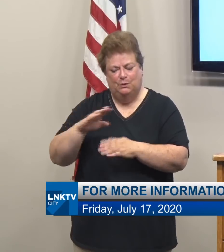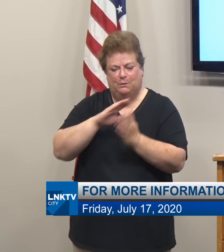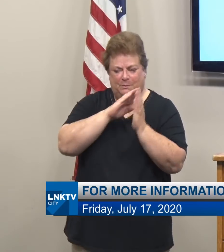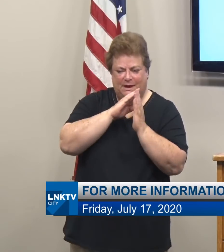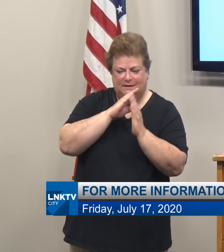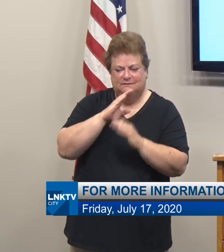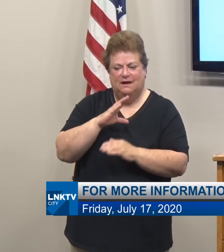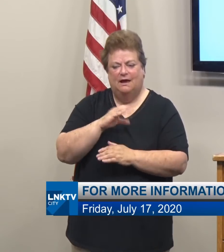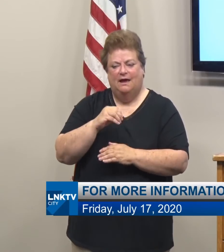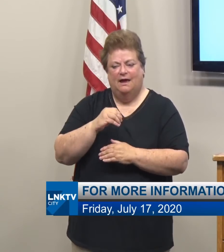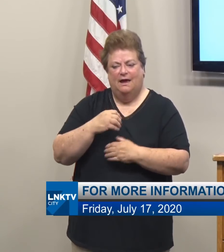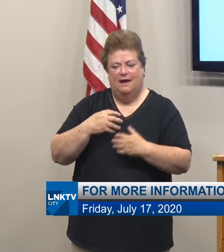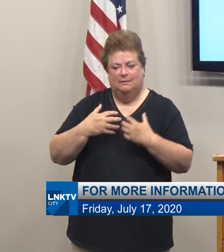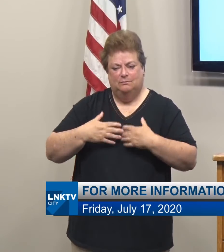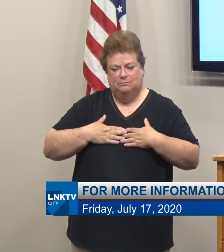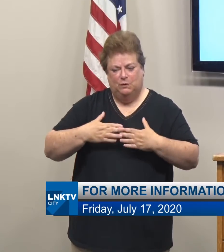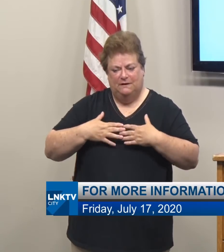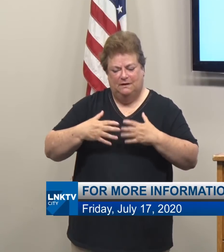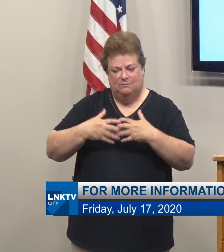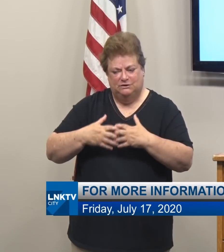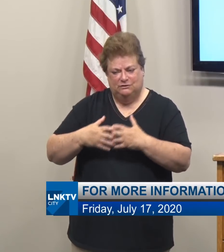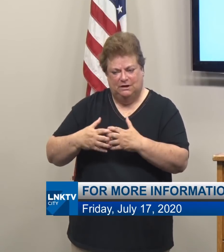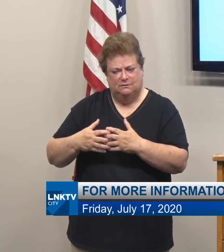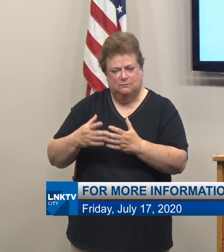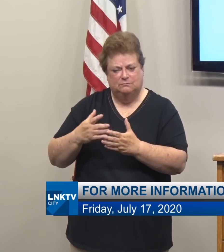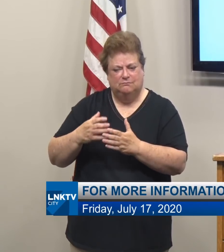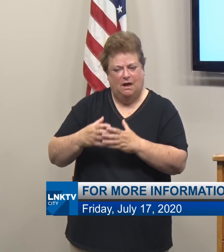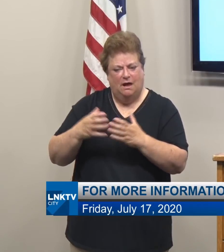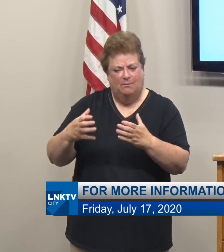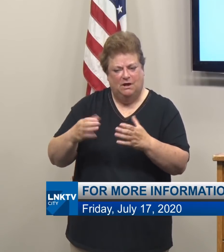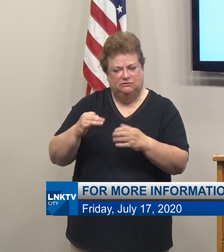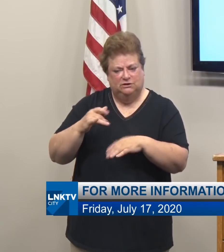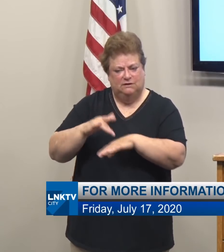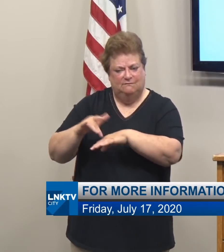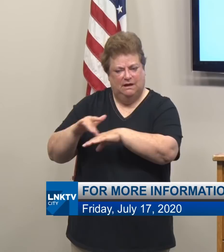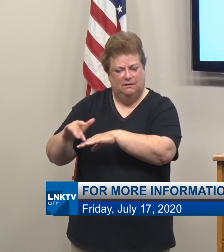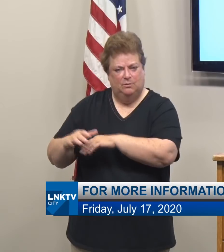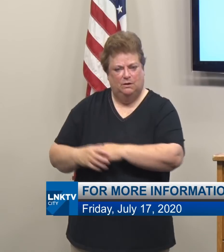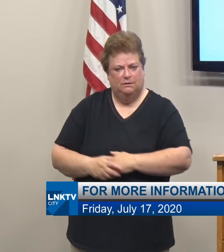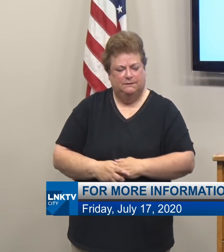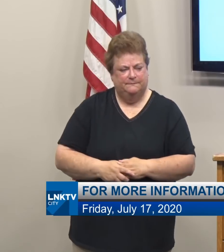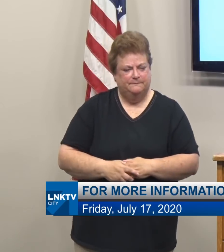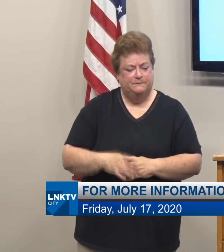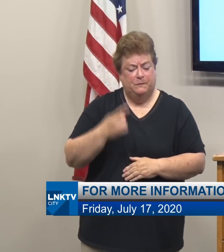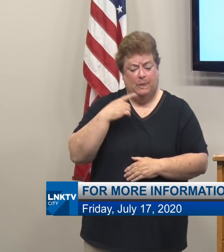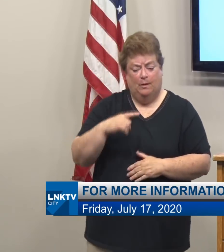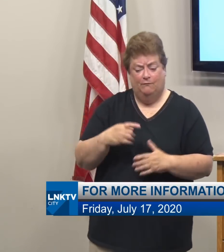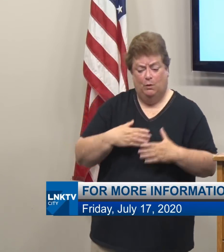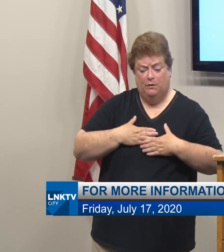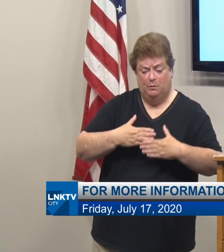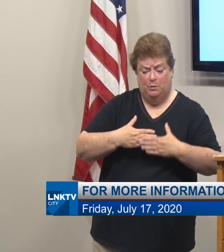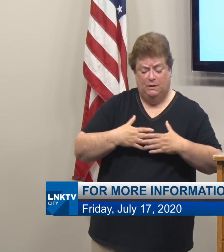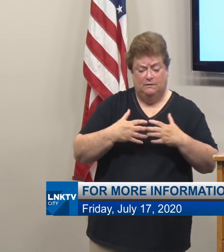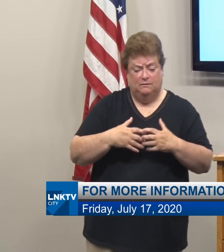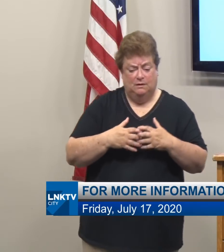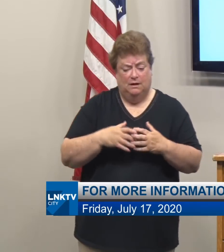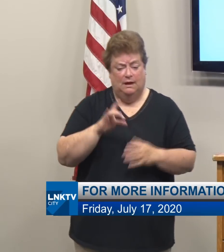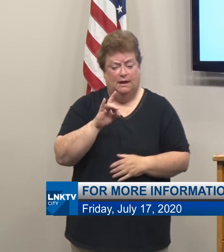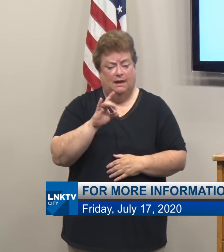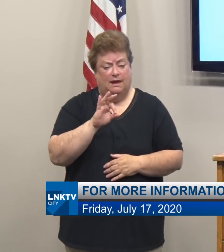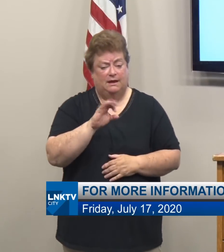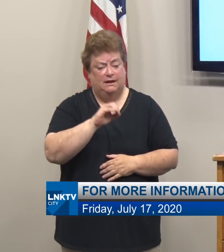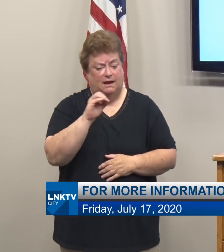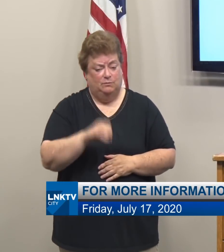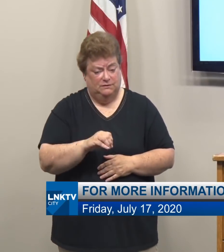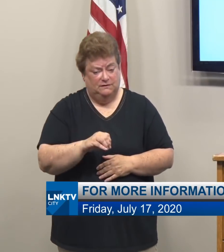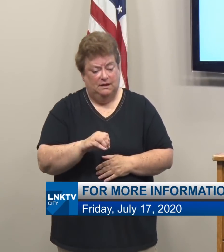ventilators compared to current patient flow? Sure. So on ventilators, 89% of